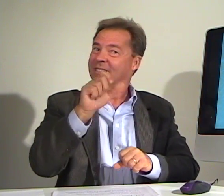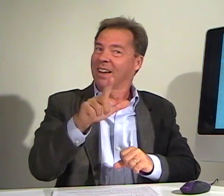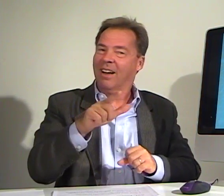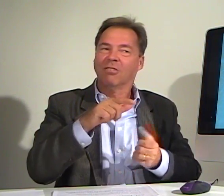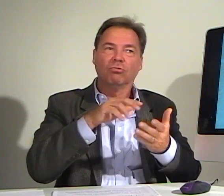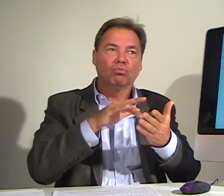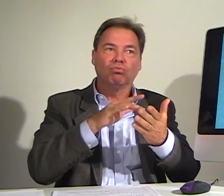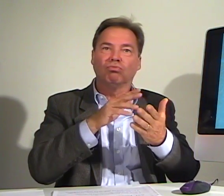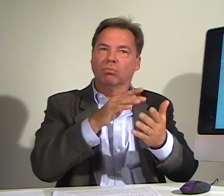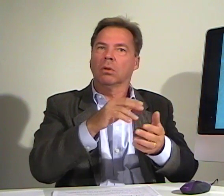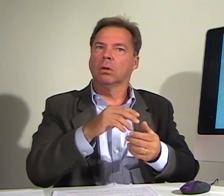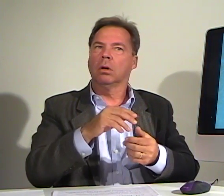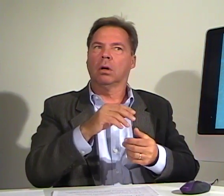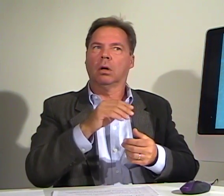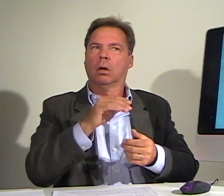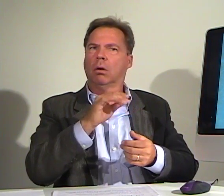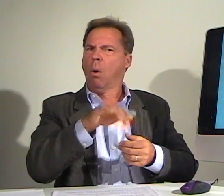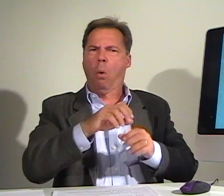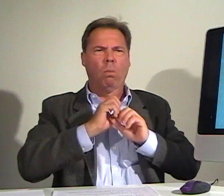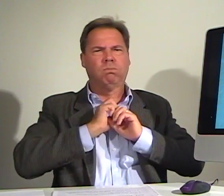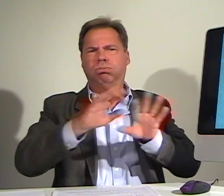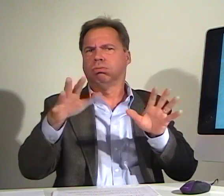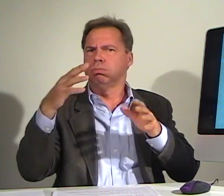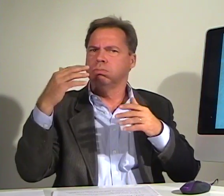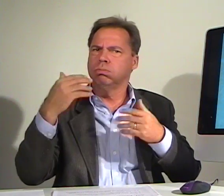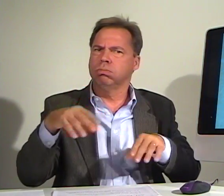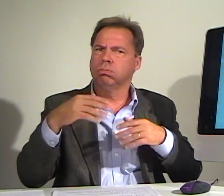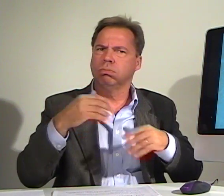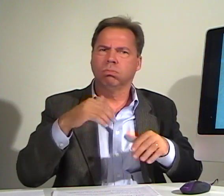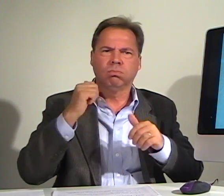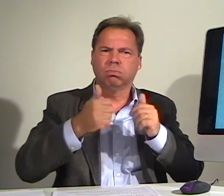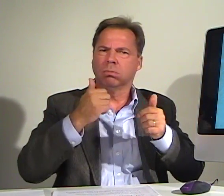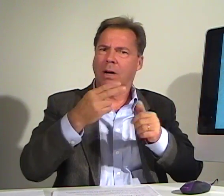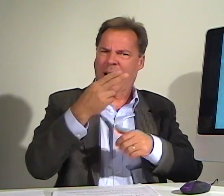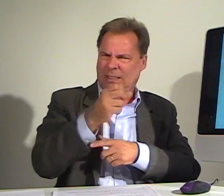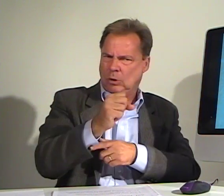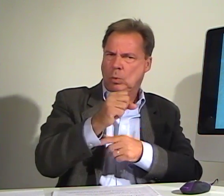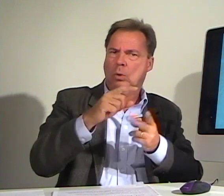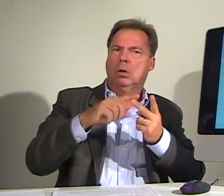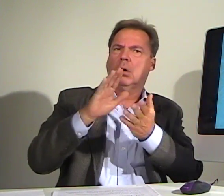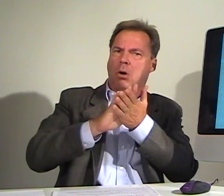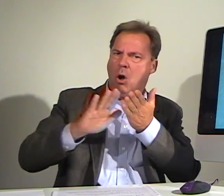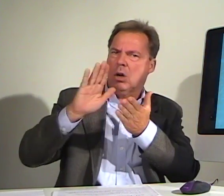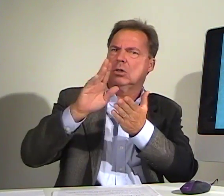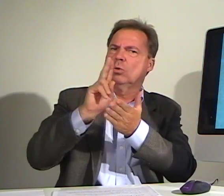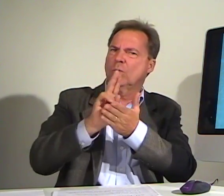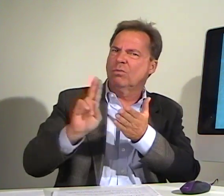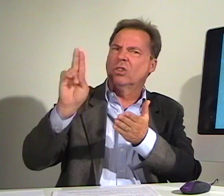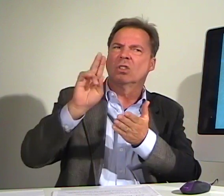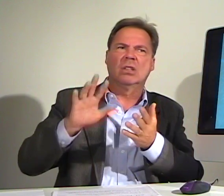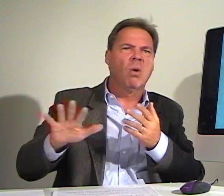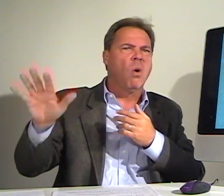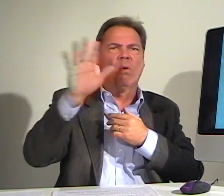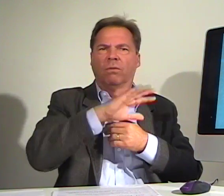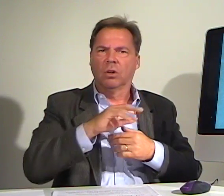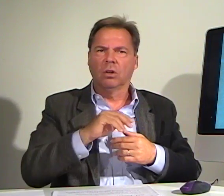in many schools where they offer the programs. So we see this in high schools, colleges,